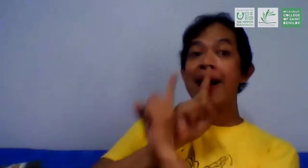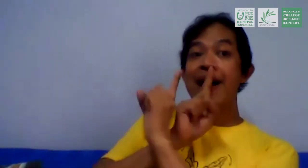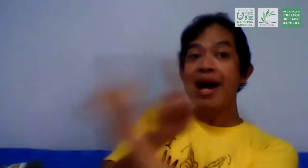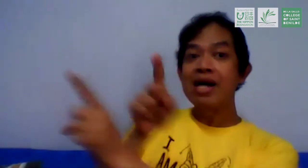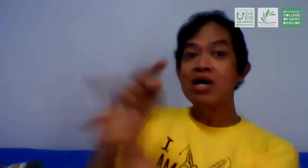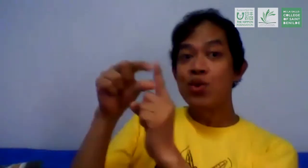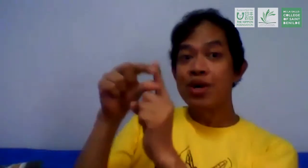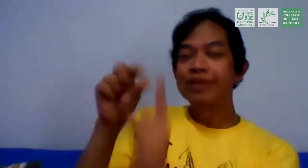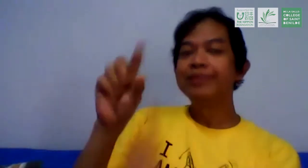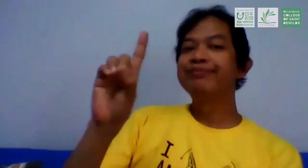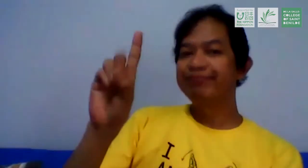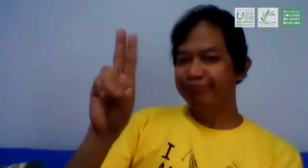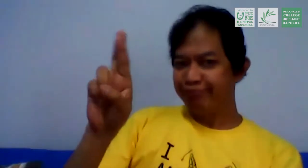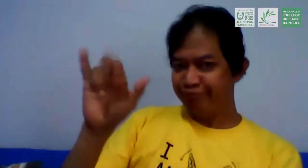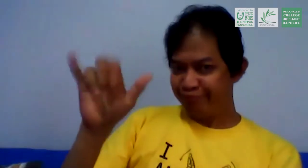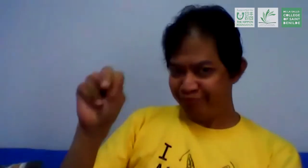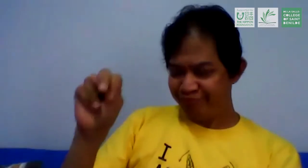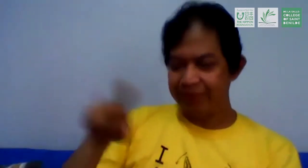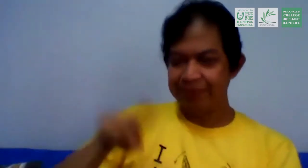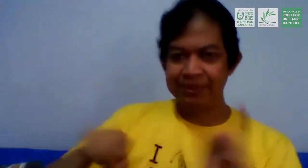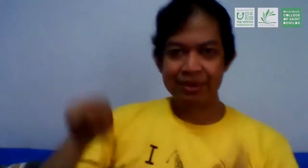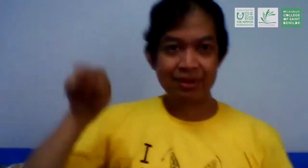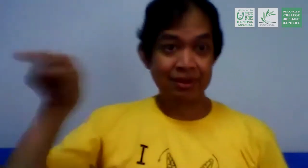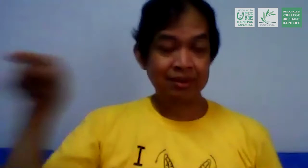explain, "That's durian."